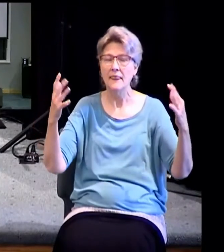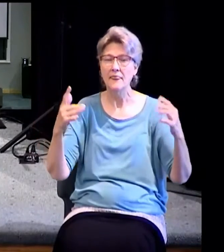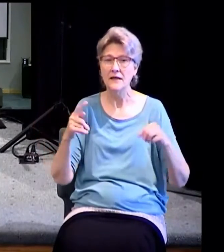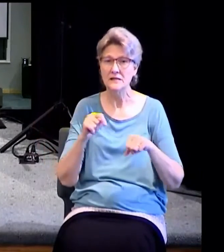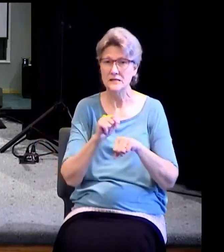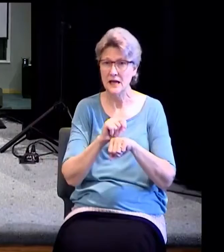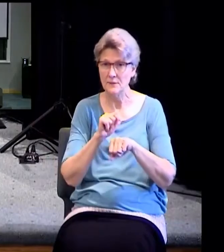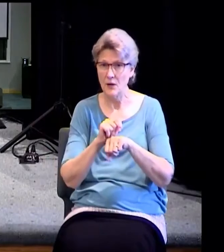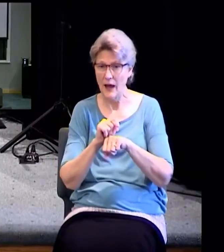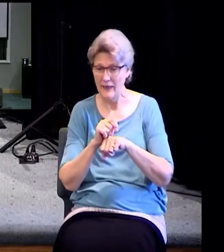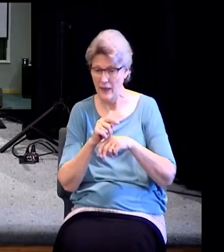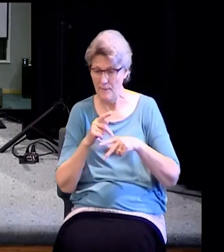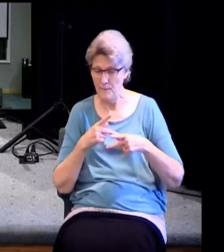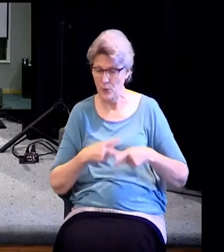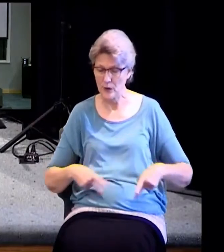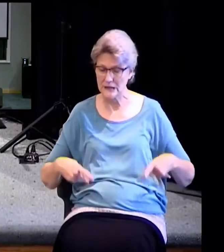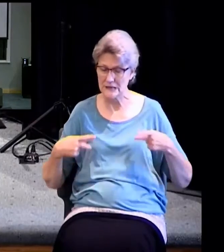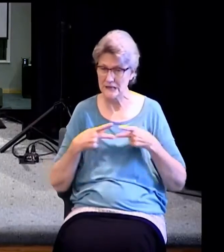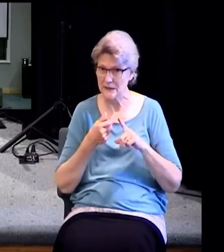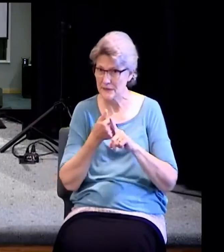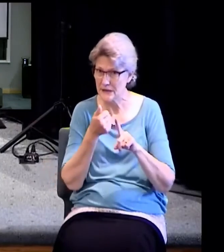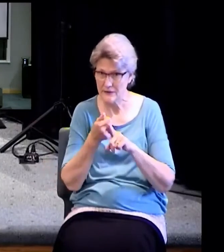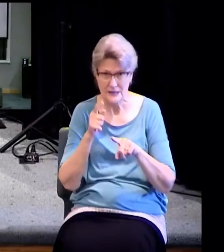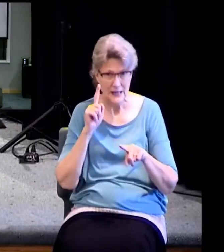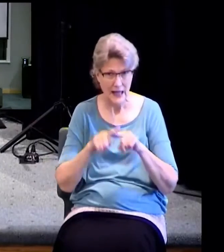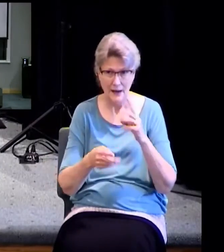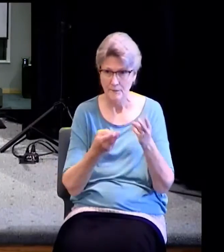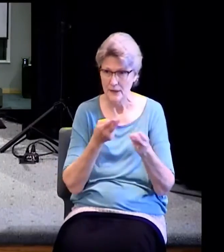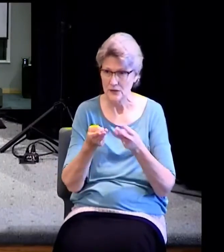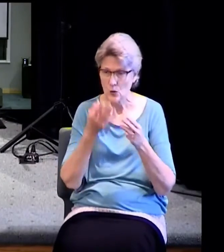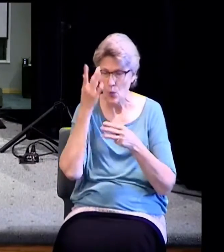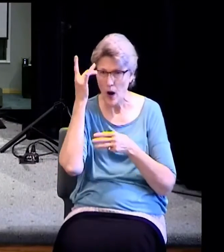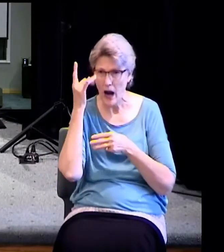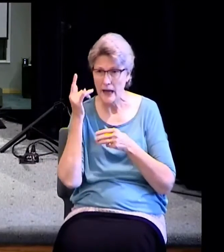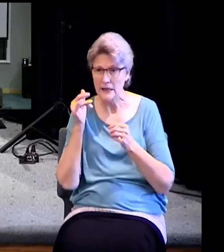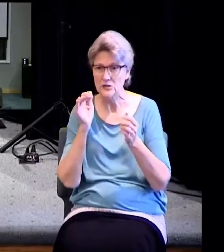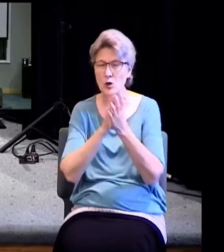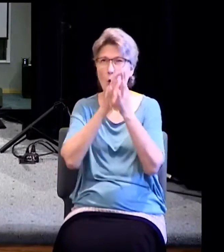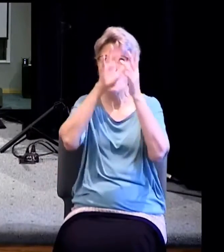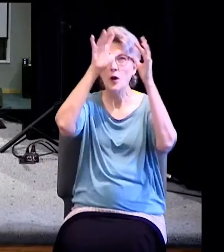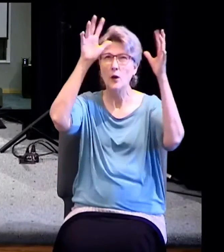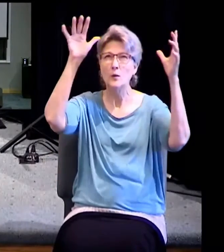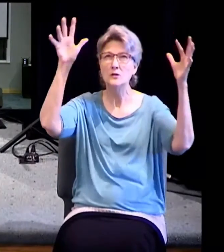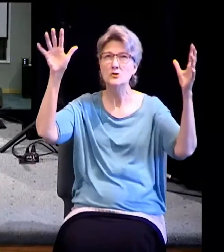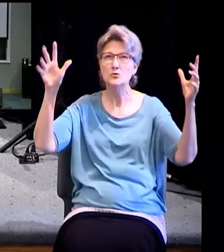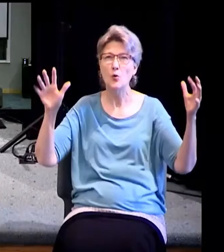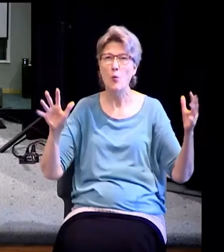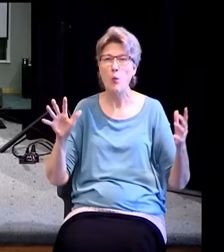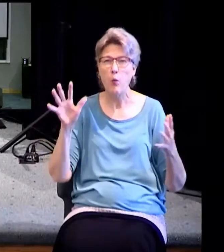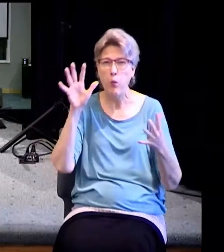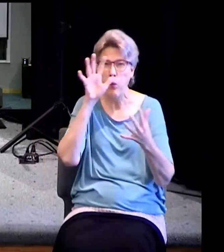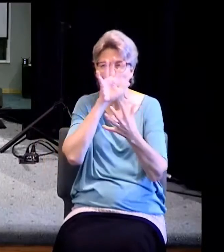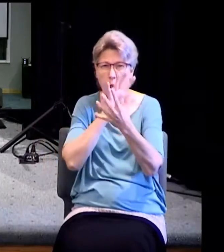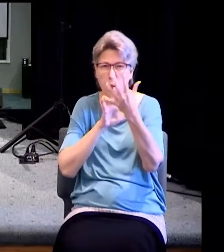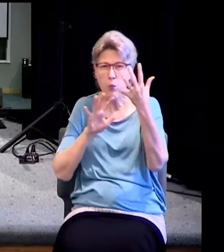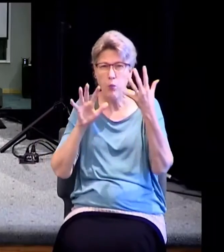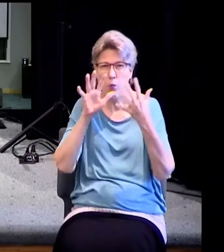to minister because his glory was so thick. Now, just a little bit of trivia.